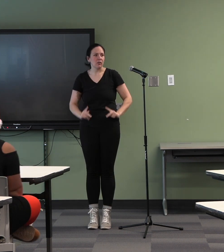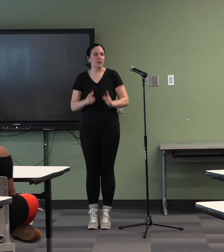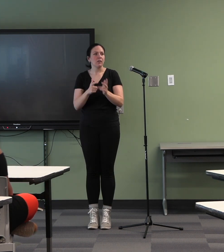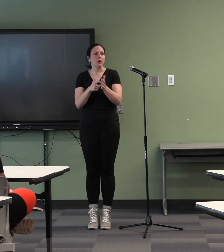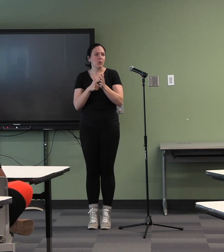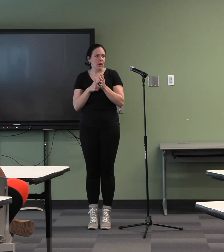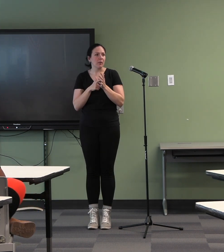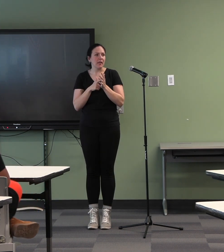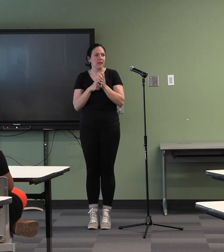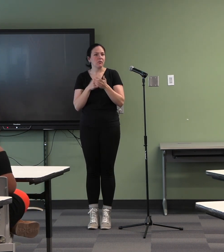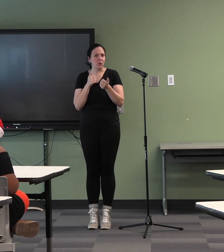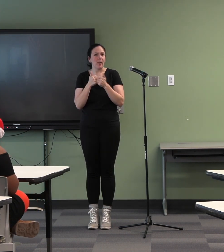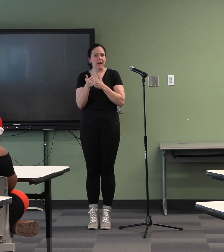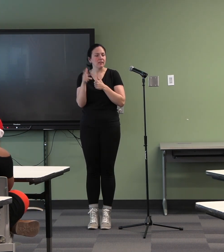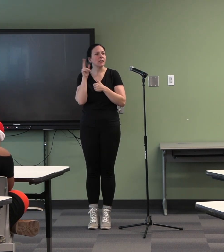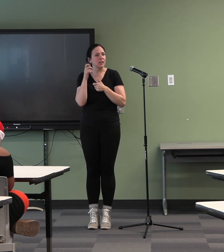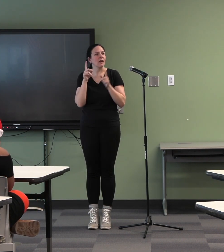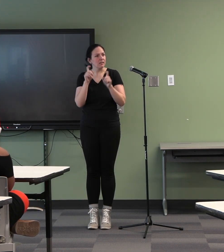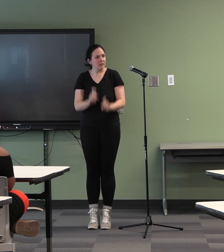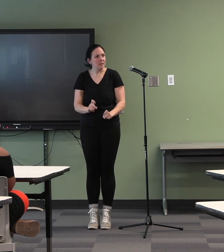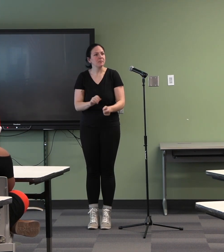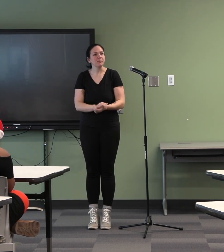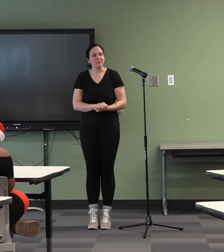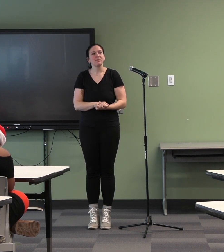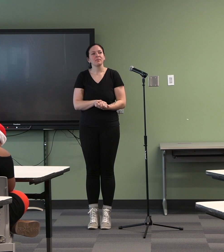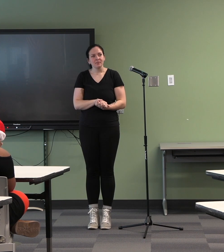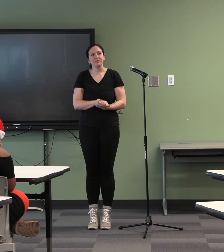physical requirement is to pass a hearing test.